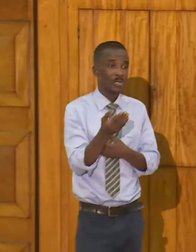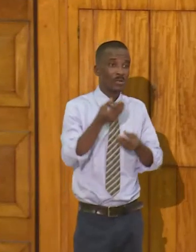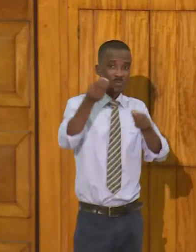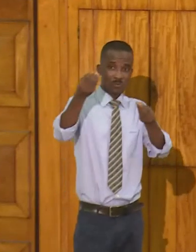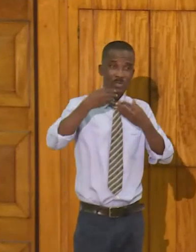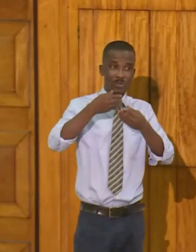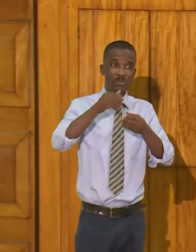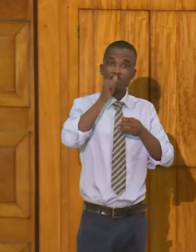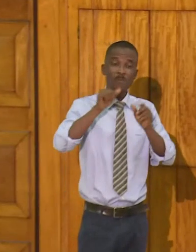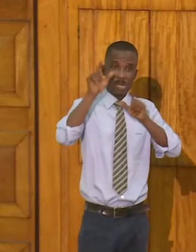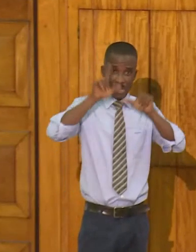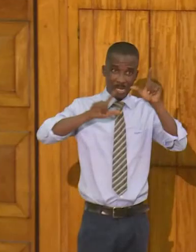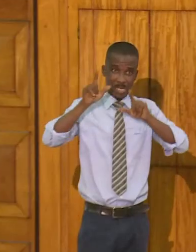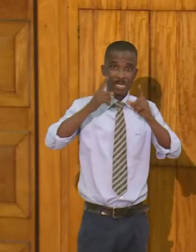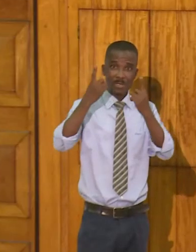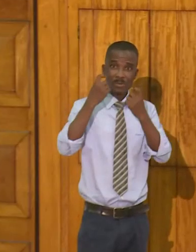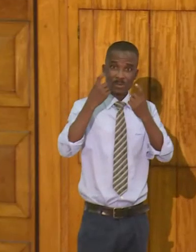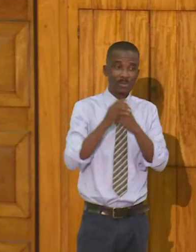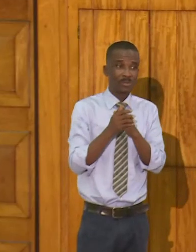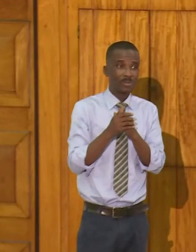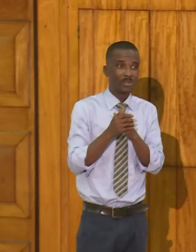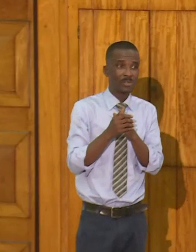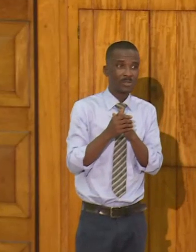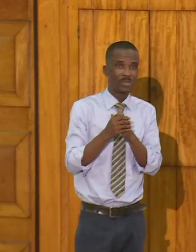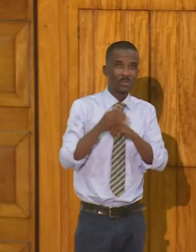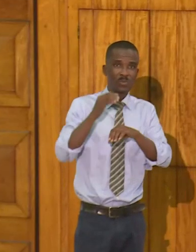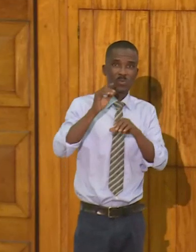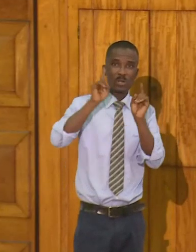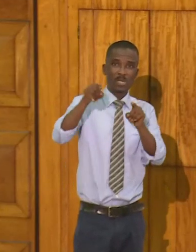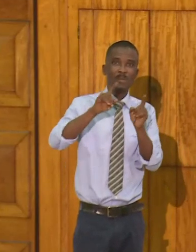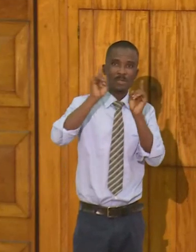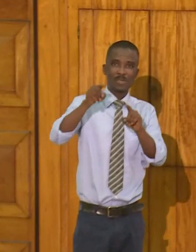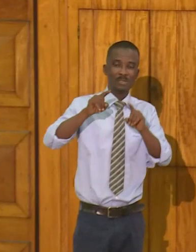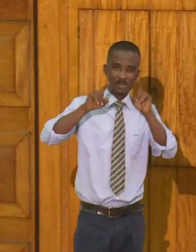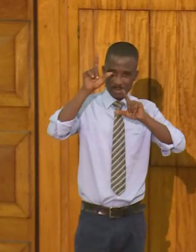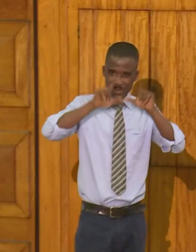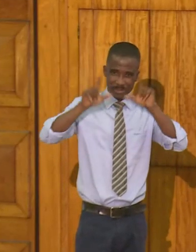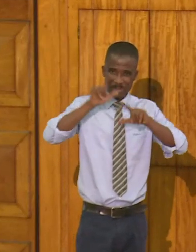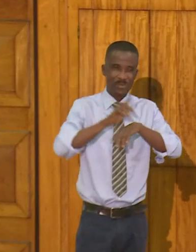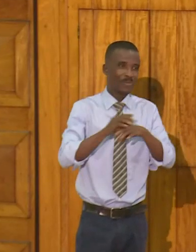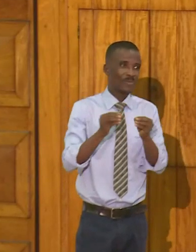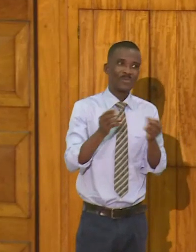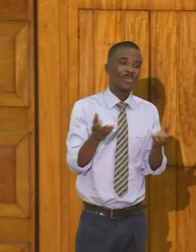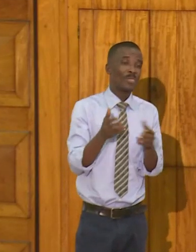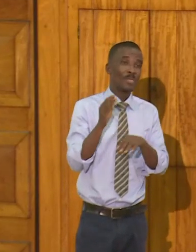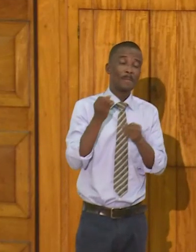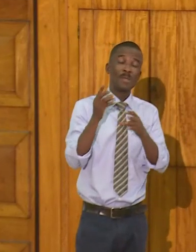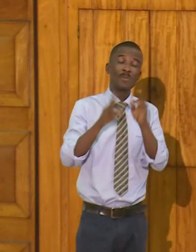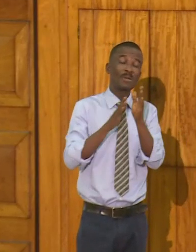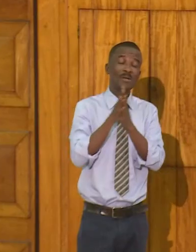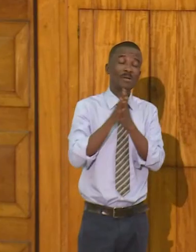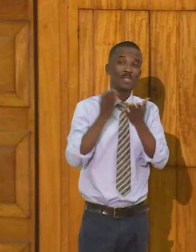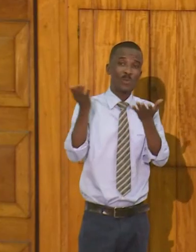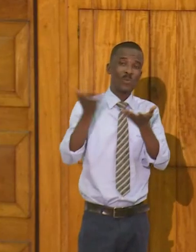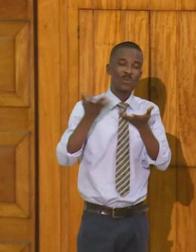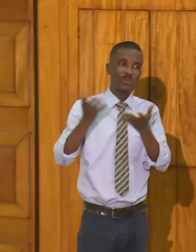of those private laboratories asking me, when are you coming to our laboratory to do the same study? So there are many. And they are spread